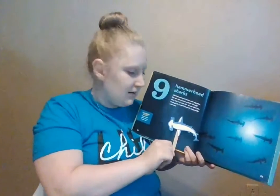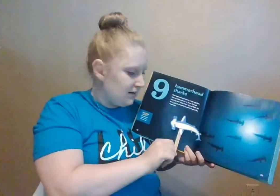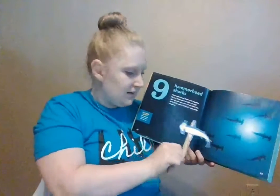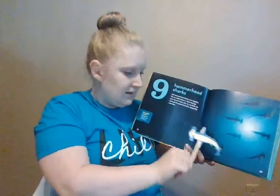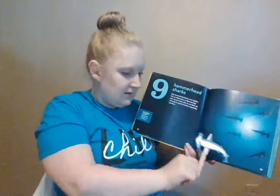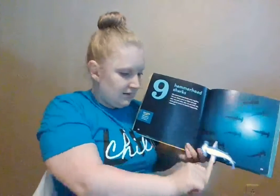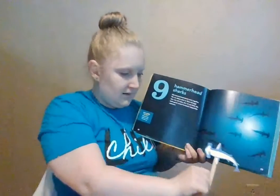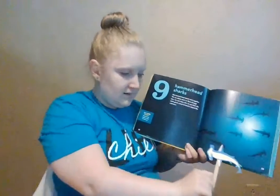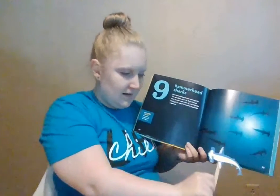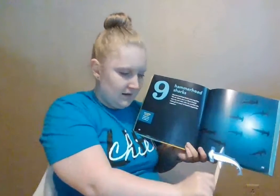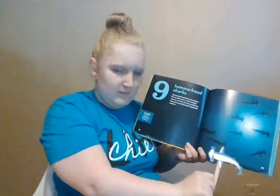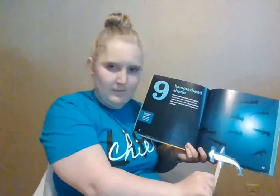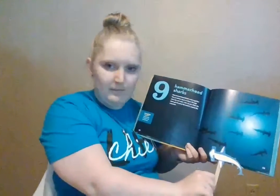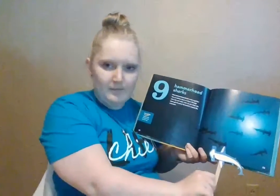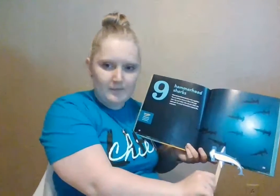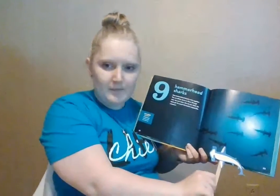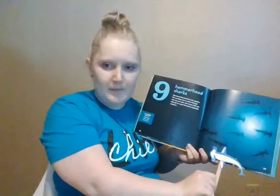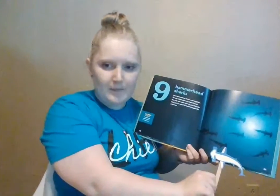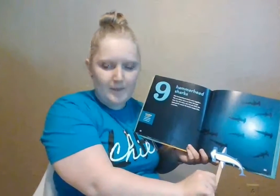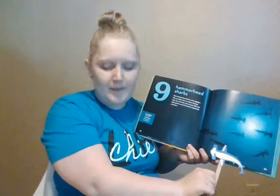Do these look the same?